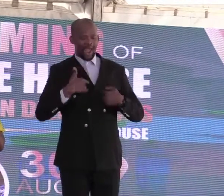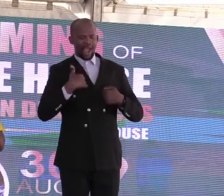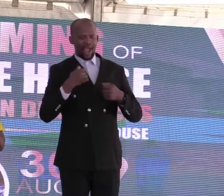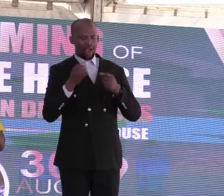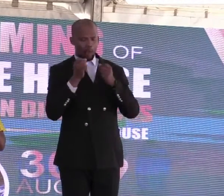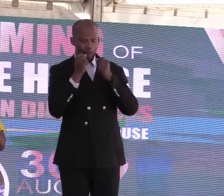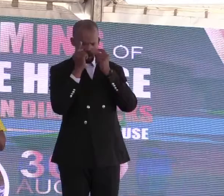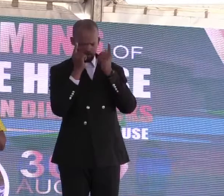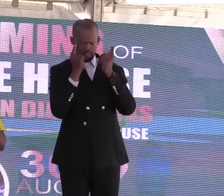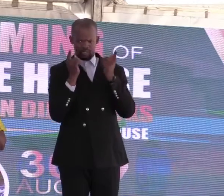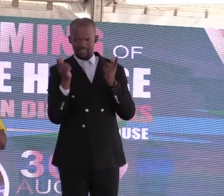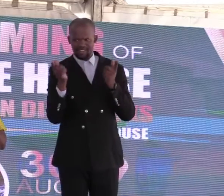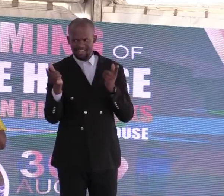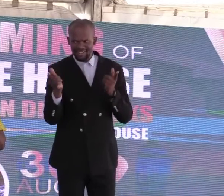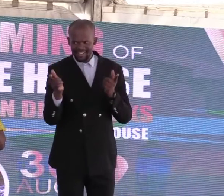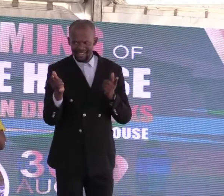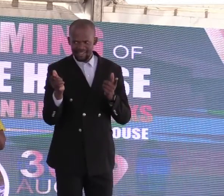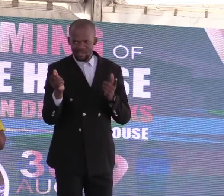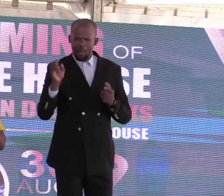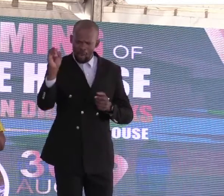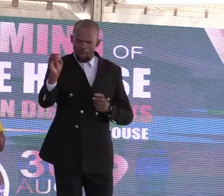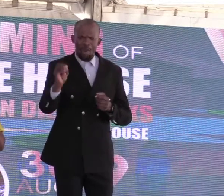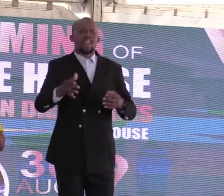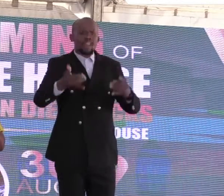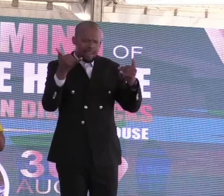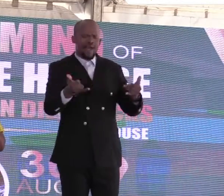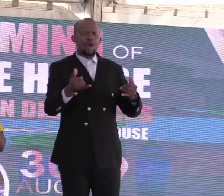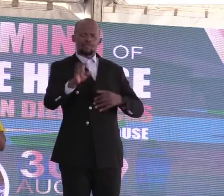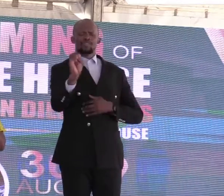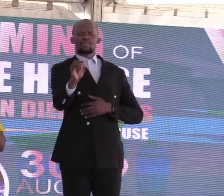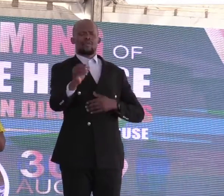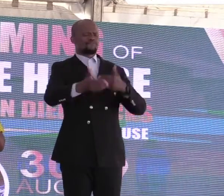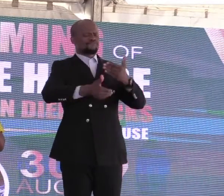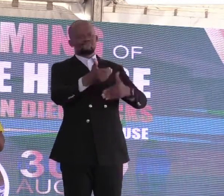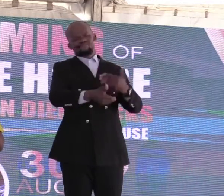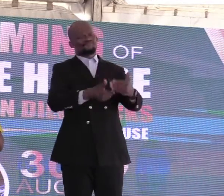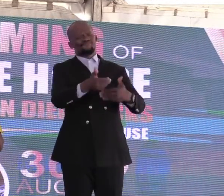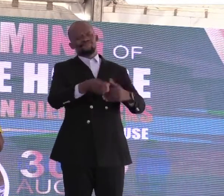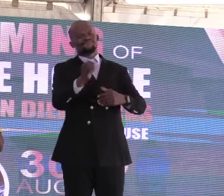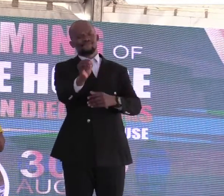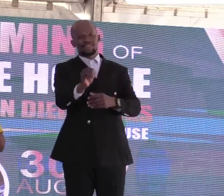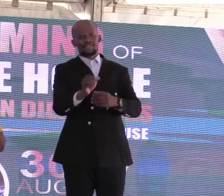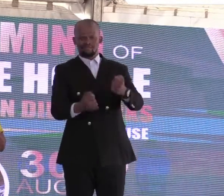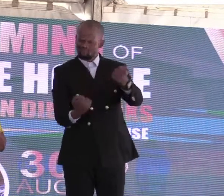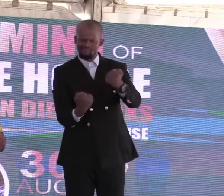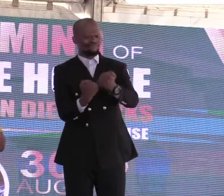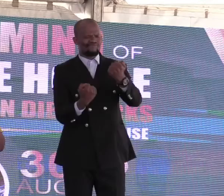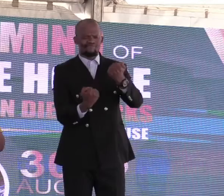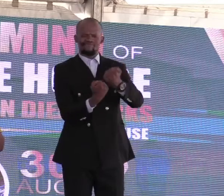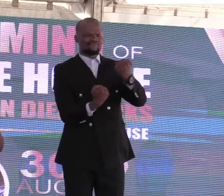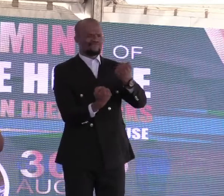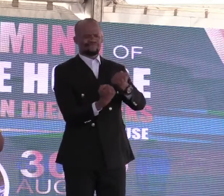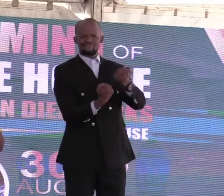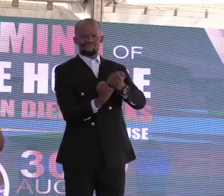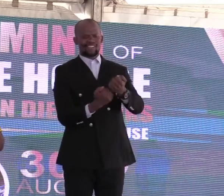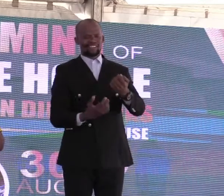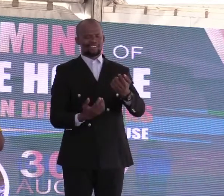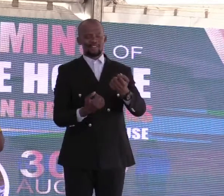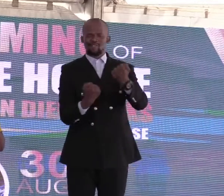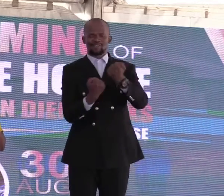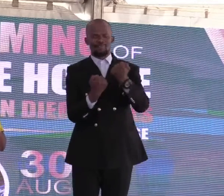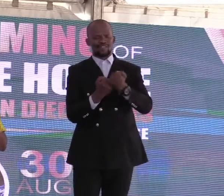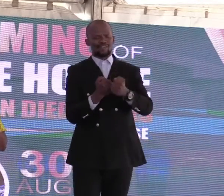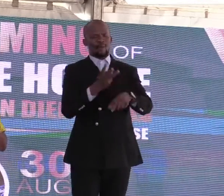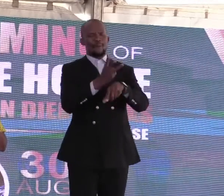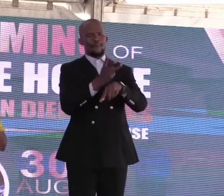there. And she's still here. All these years being supportive of my mom and